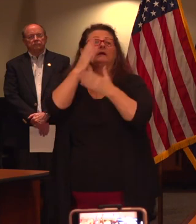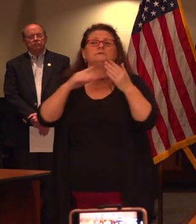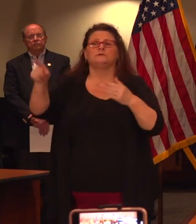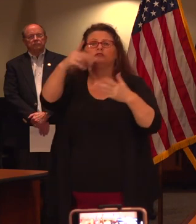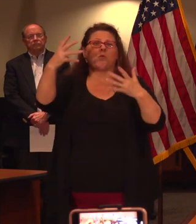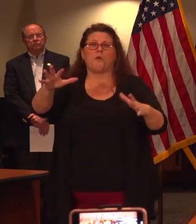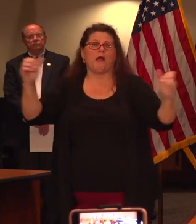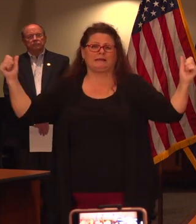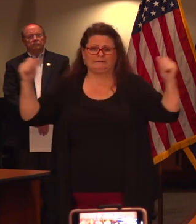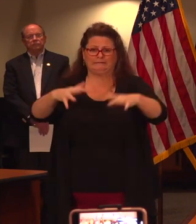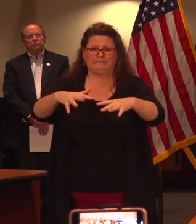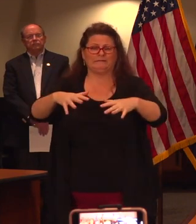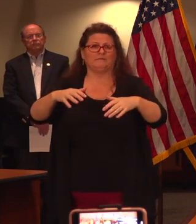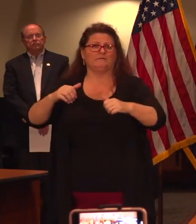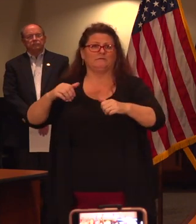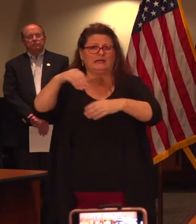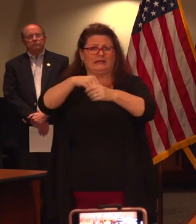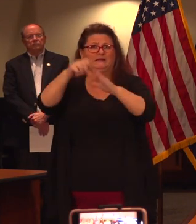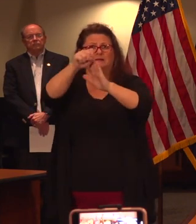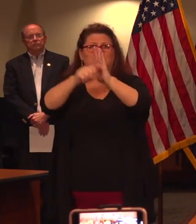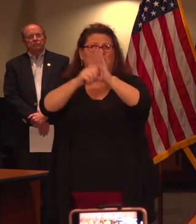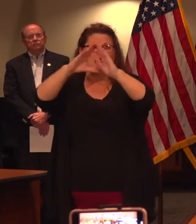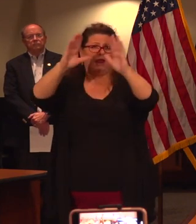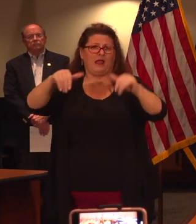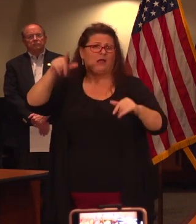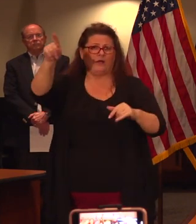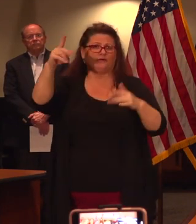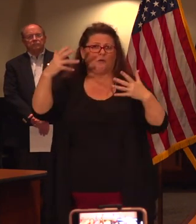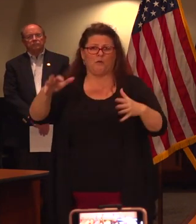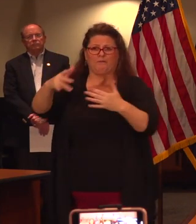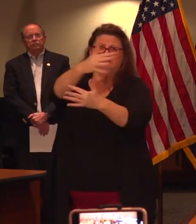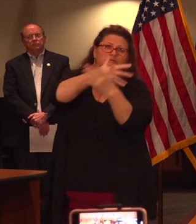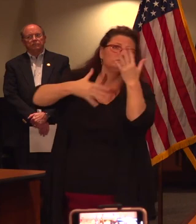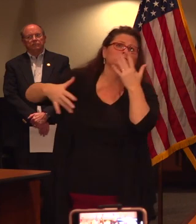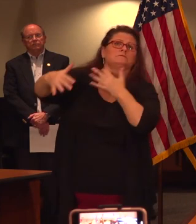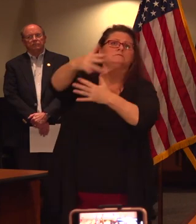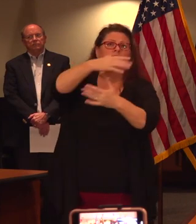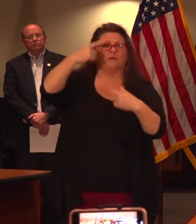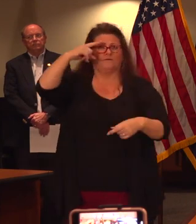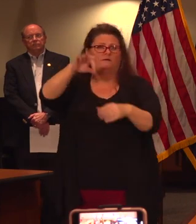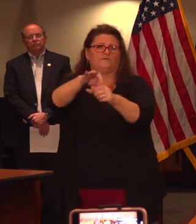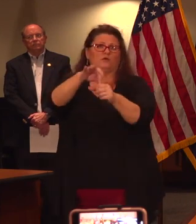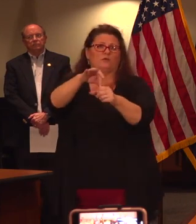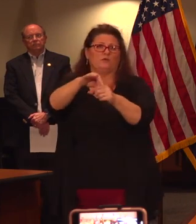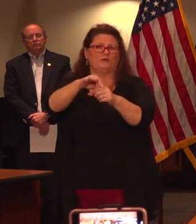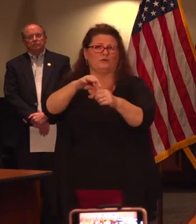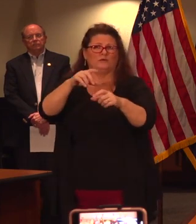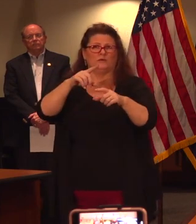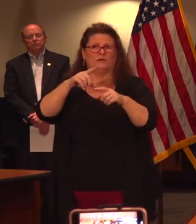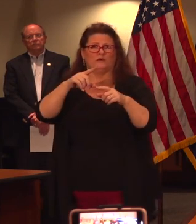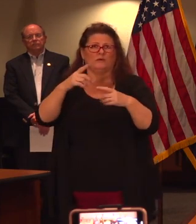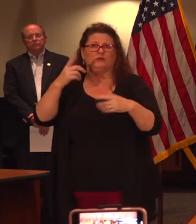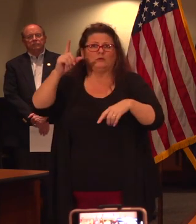setting in the State House, in the House, in the Senate, or in other places, to have to vote to do things that can be done only by